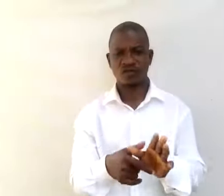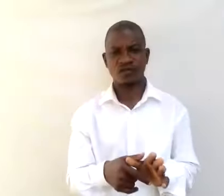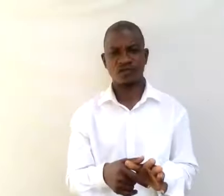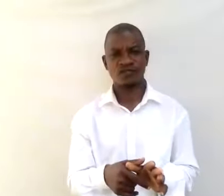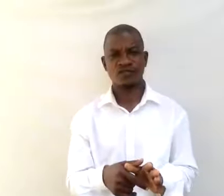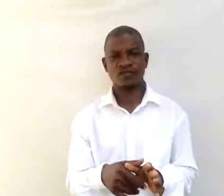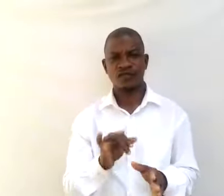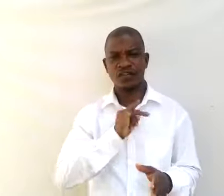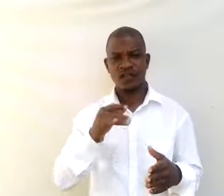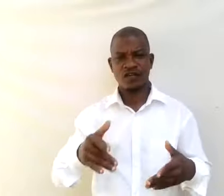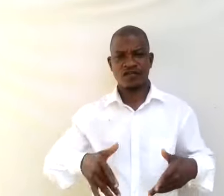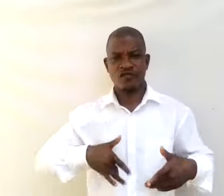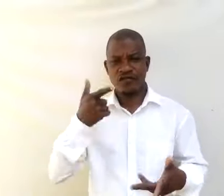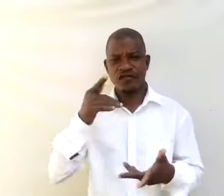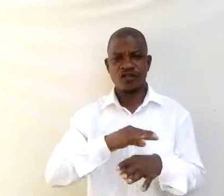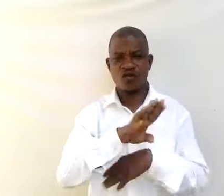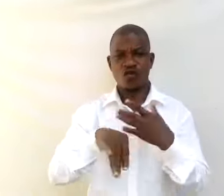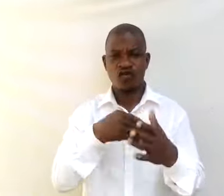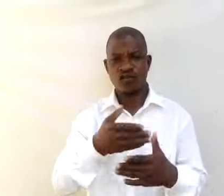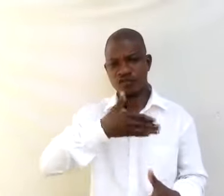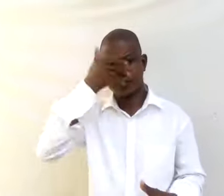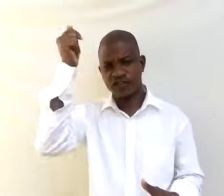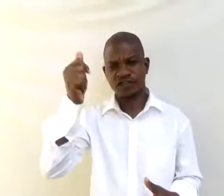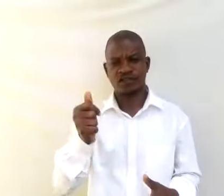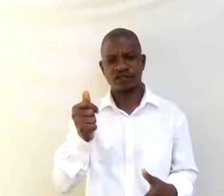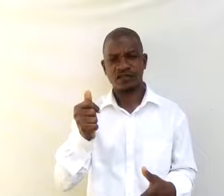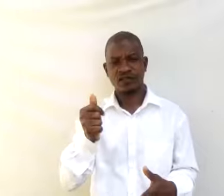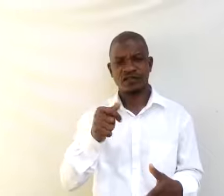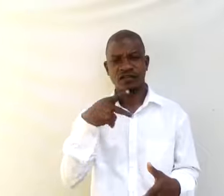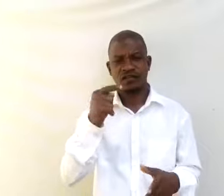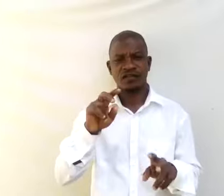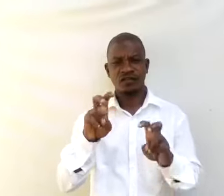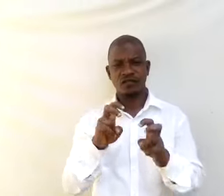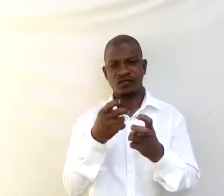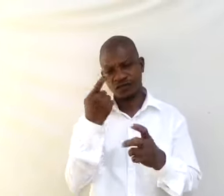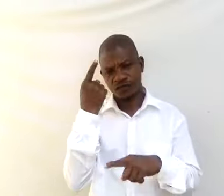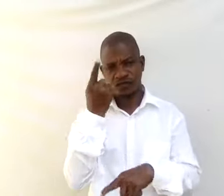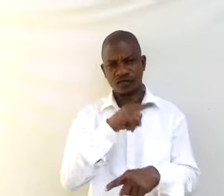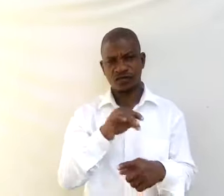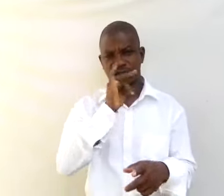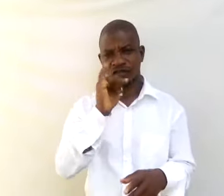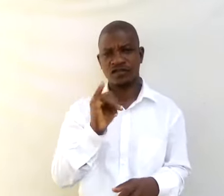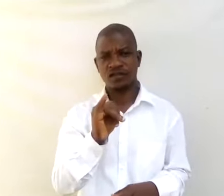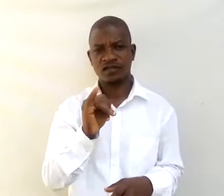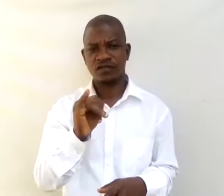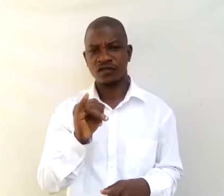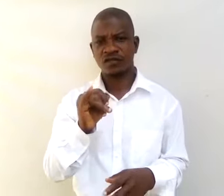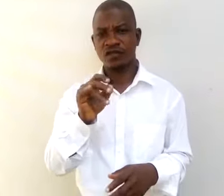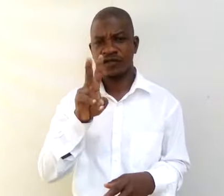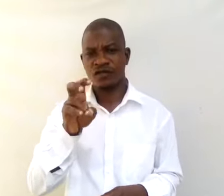I wish you all the best. The topic for today is vowel sounds